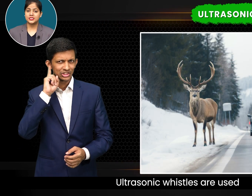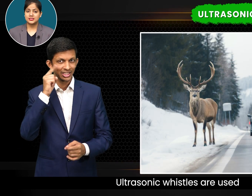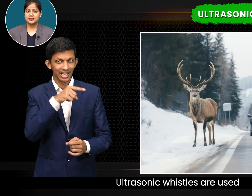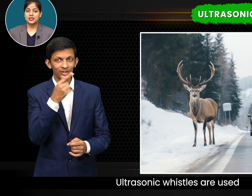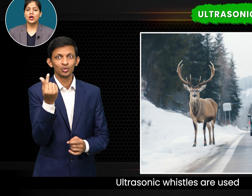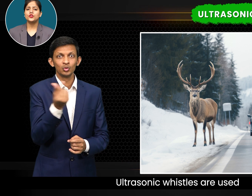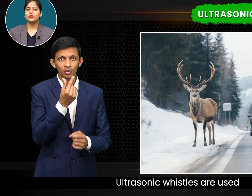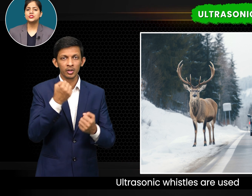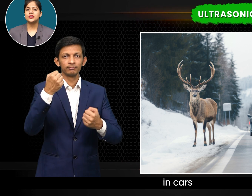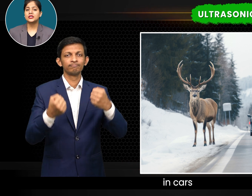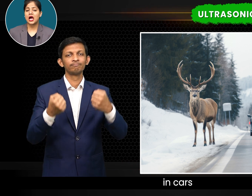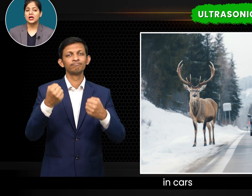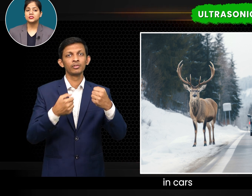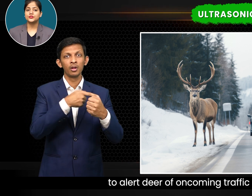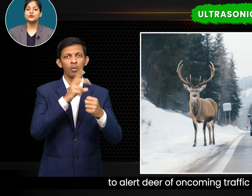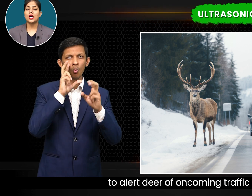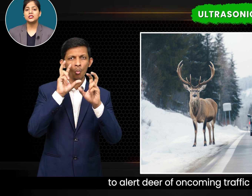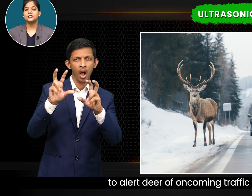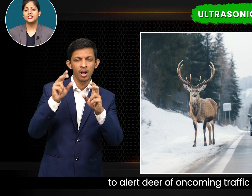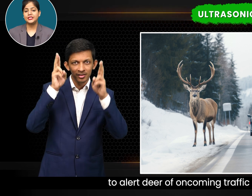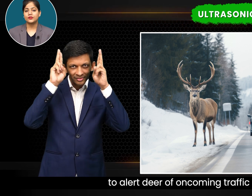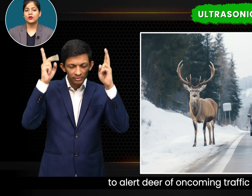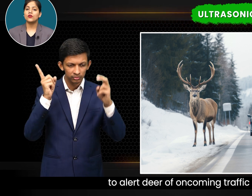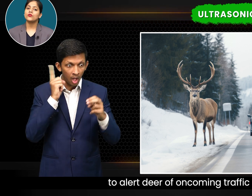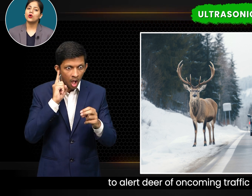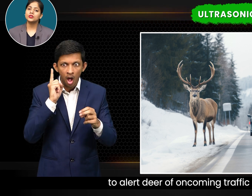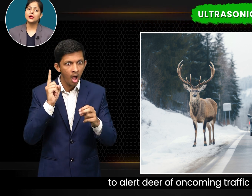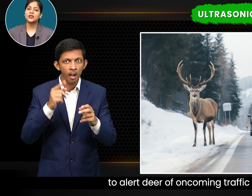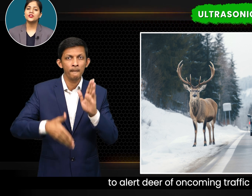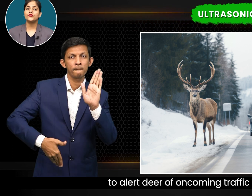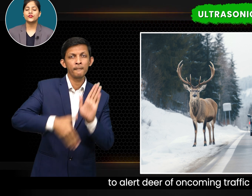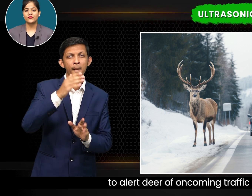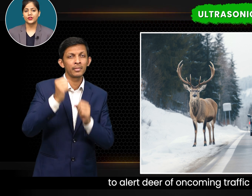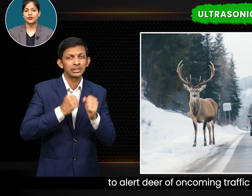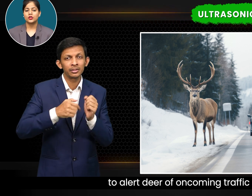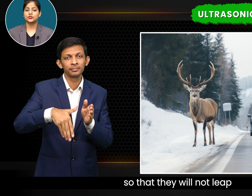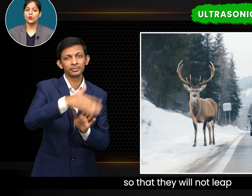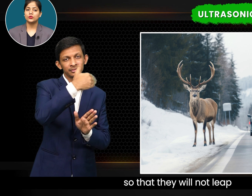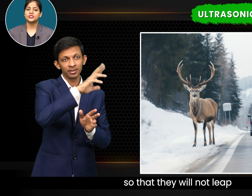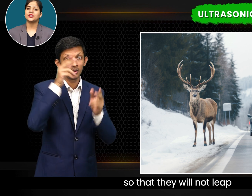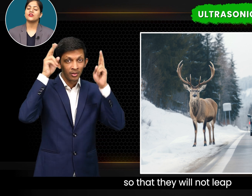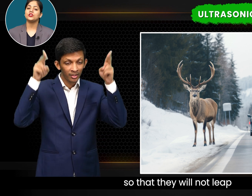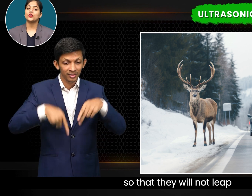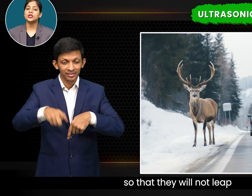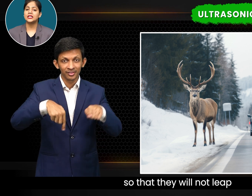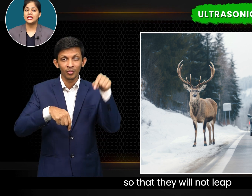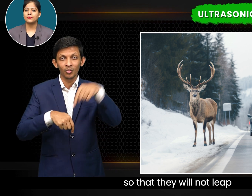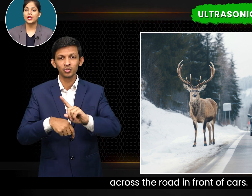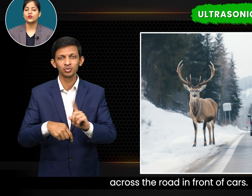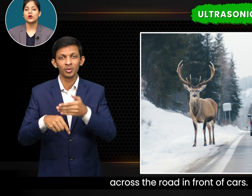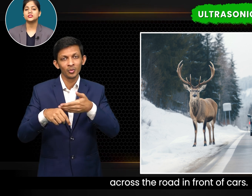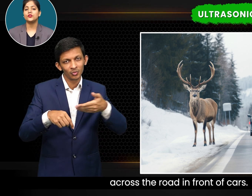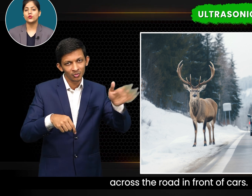Ultrasonic whistles are used in cars to alert deer of oncoming in traffic so that they will not